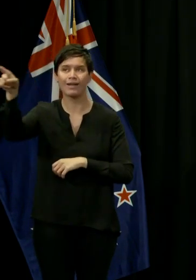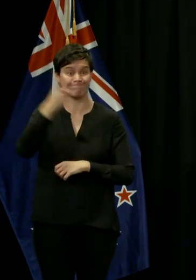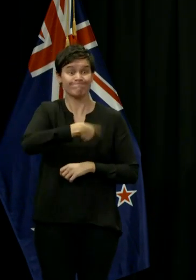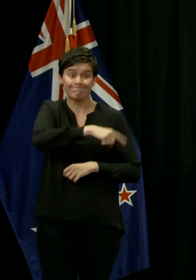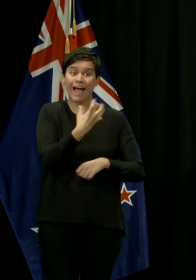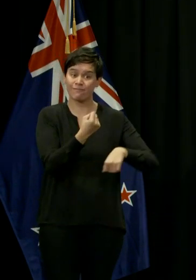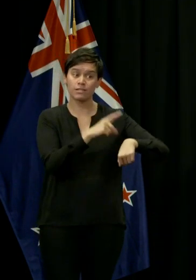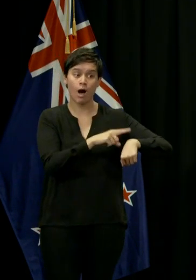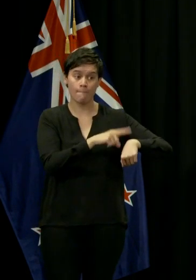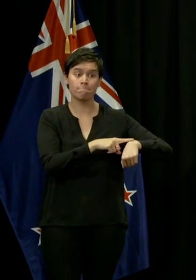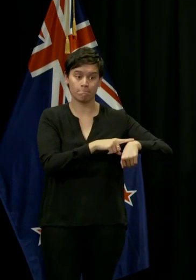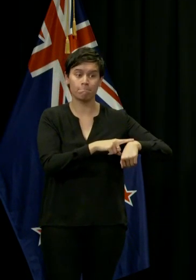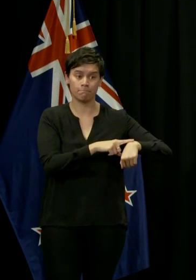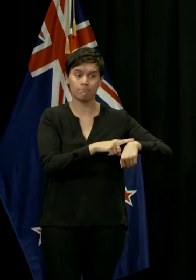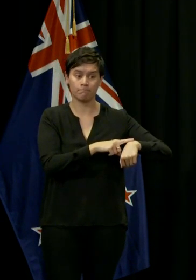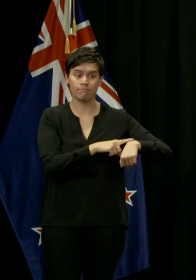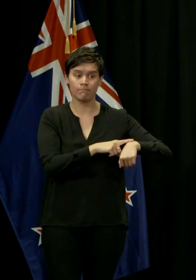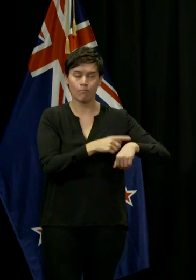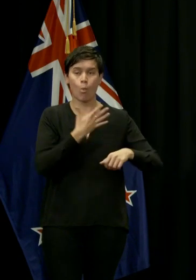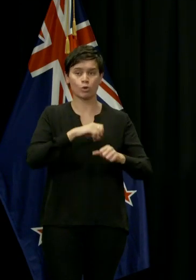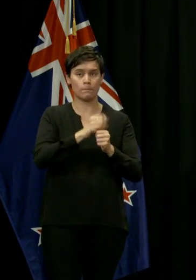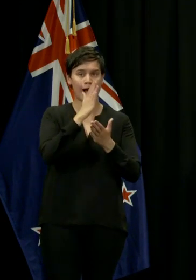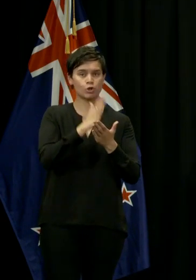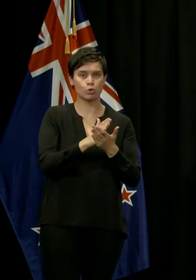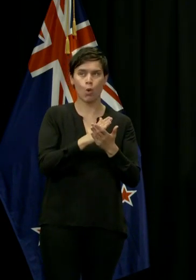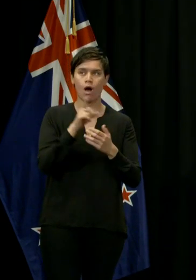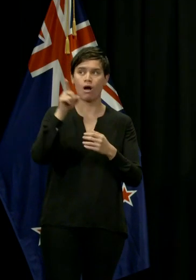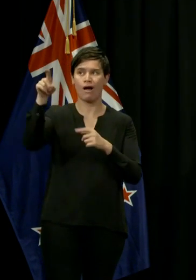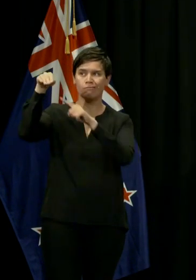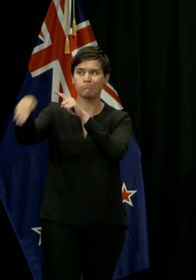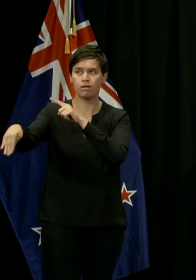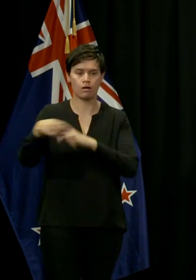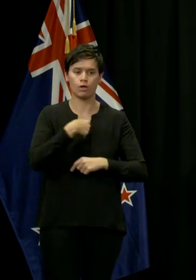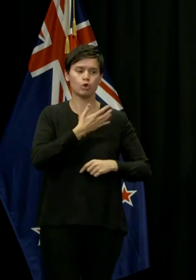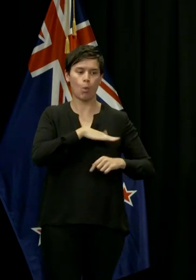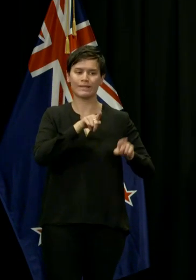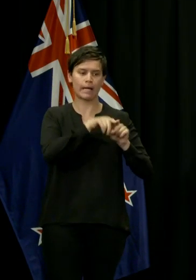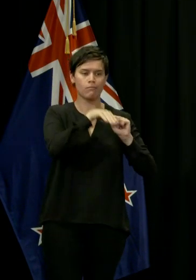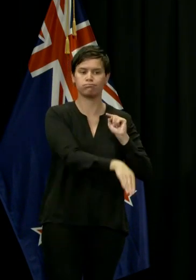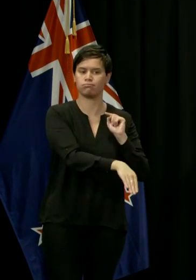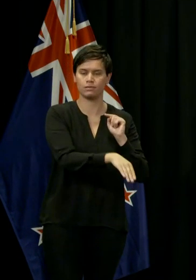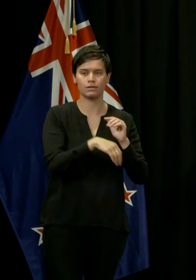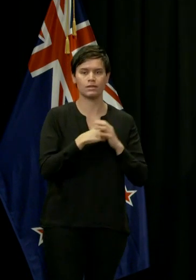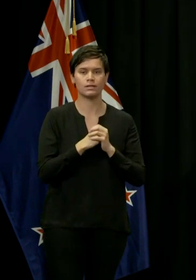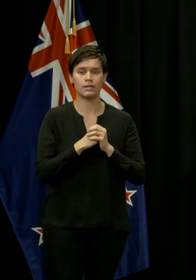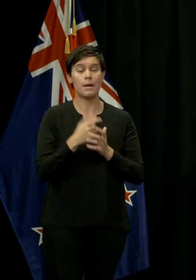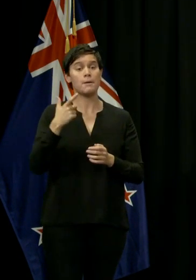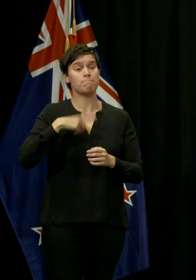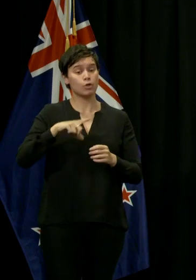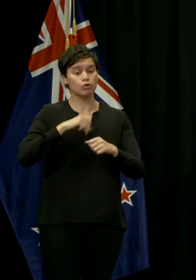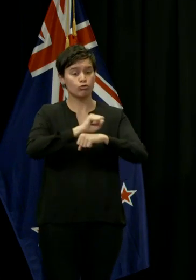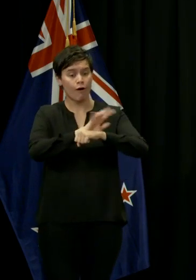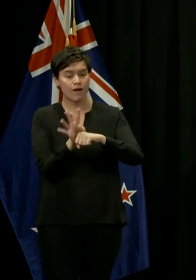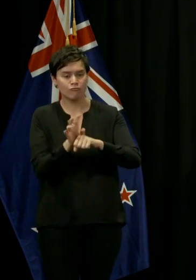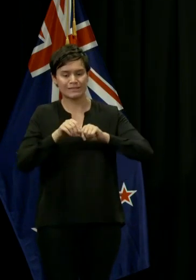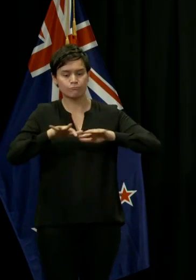not like other places. Now, because of the natural trajectory and the lag time of COVID, there